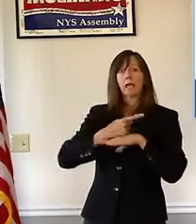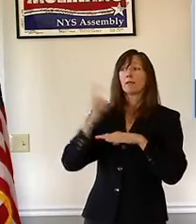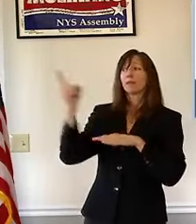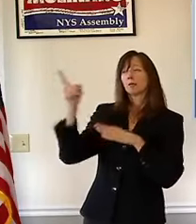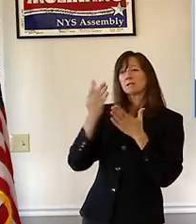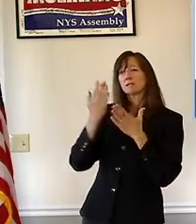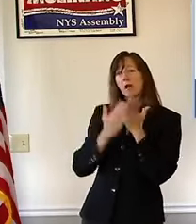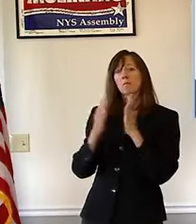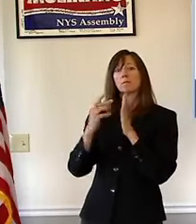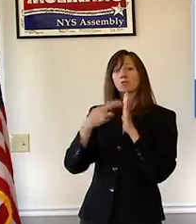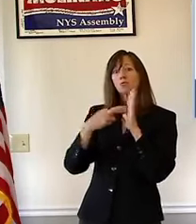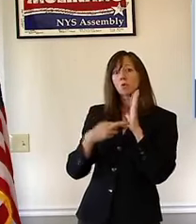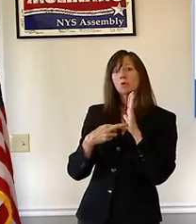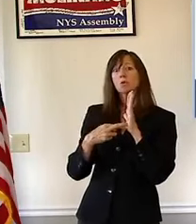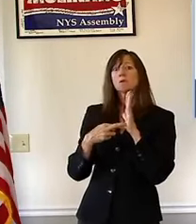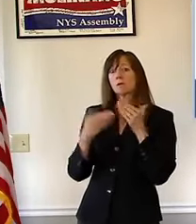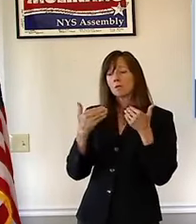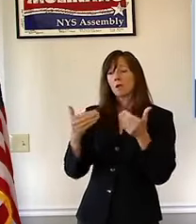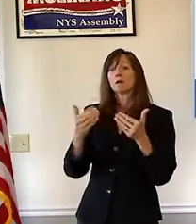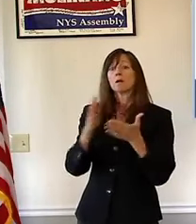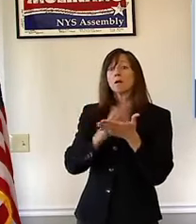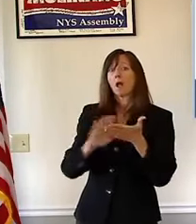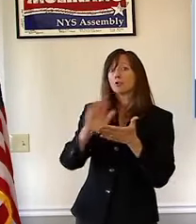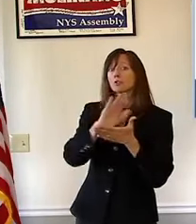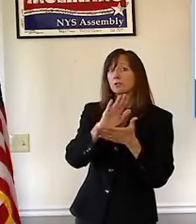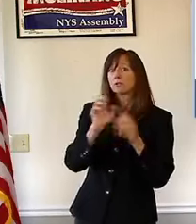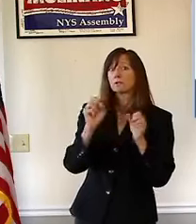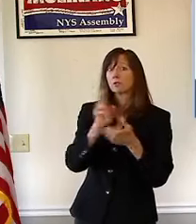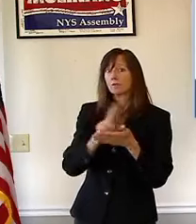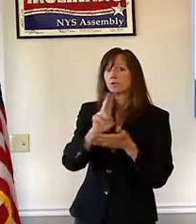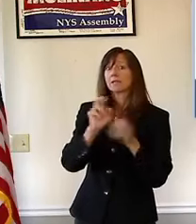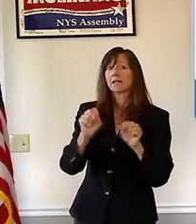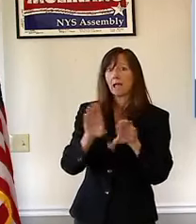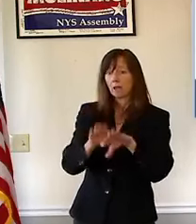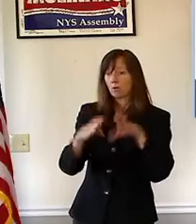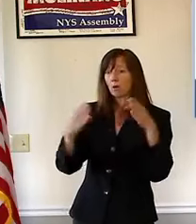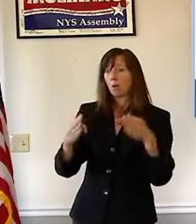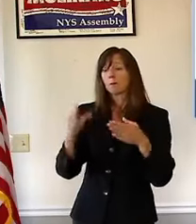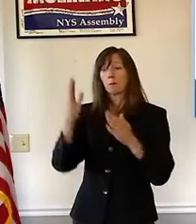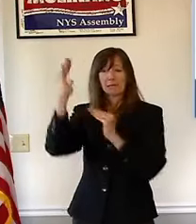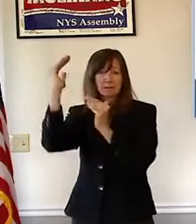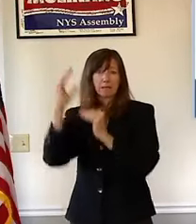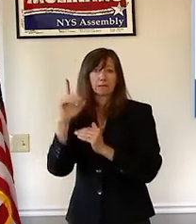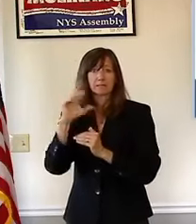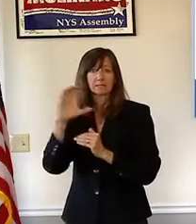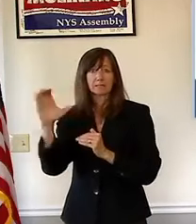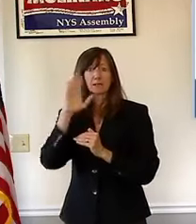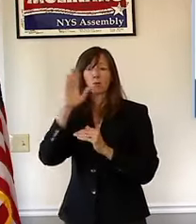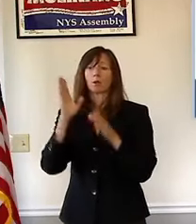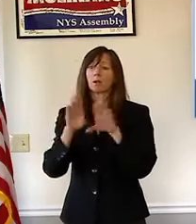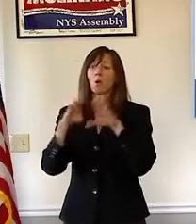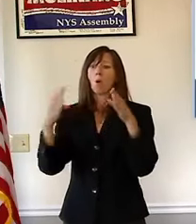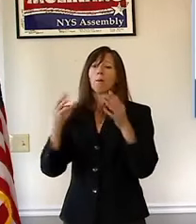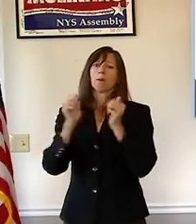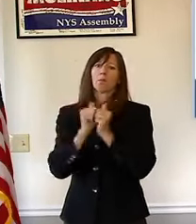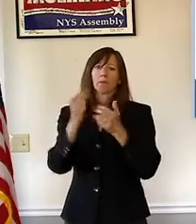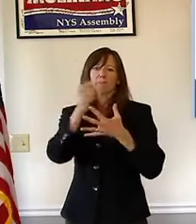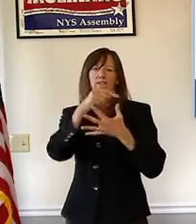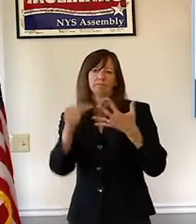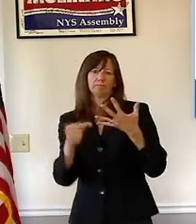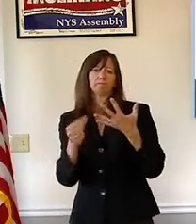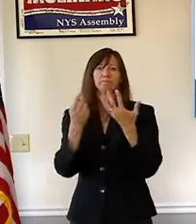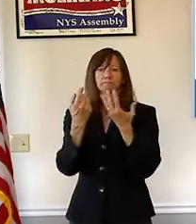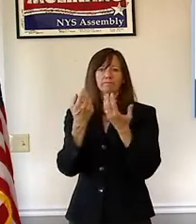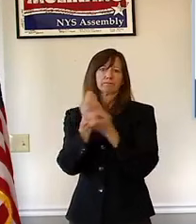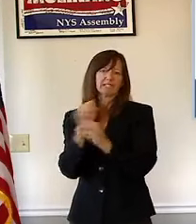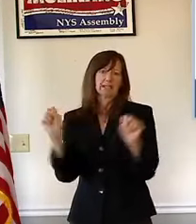and universities can reopen. It is expected that Dutchess will reopen with certain safety precautions. Karen asks about